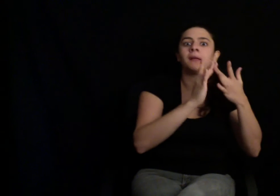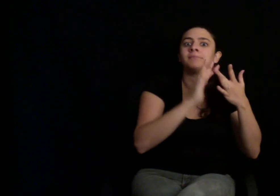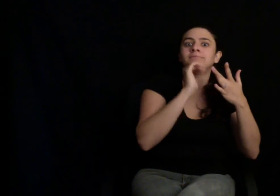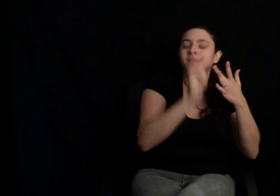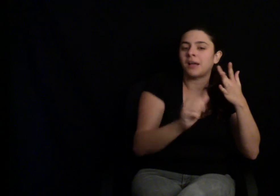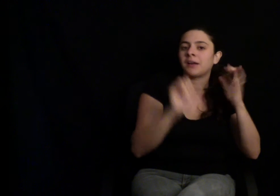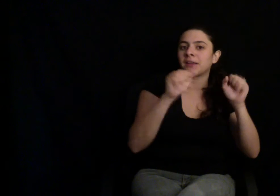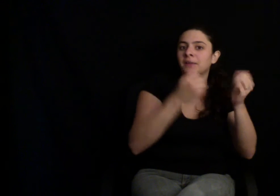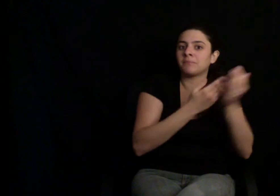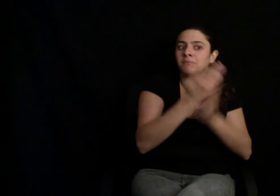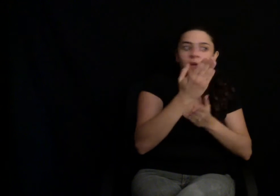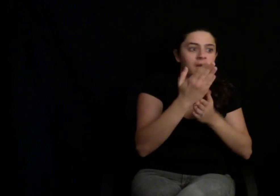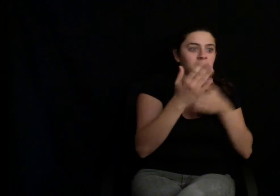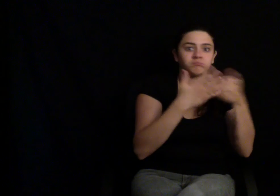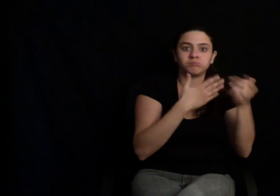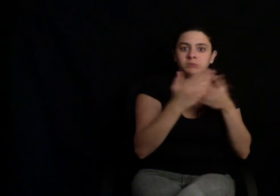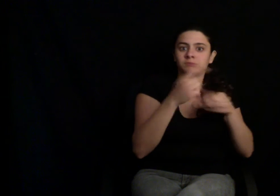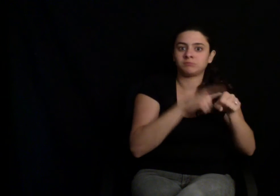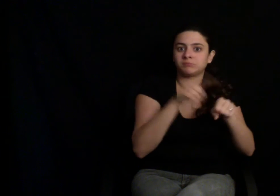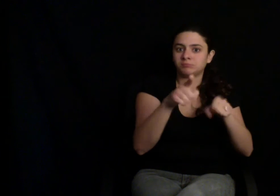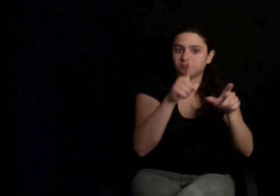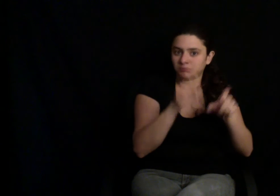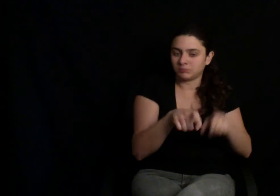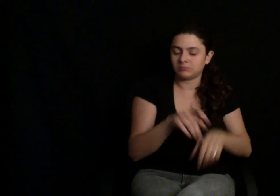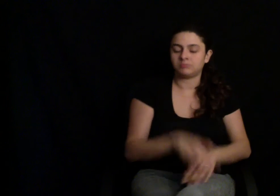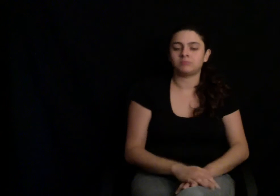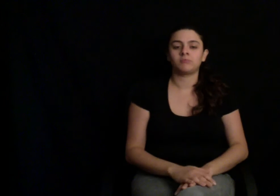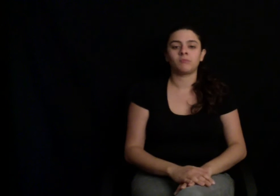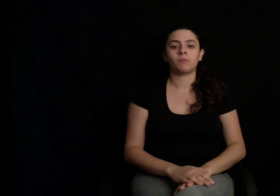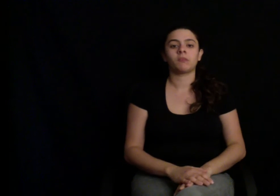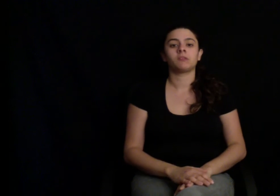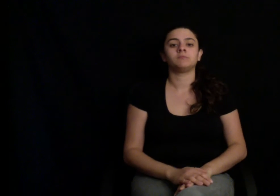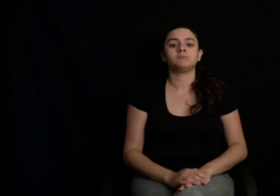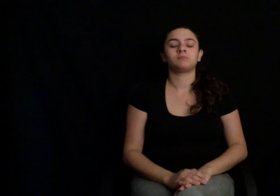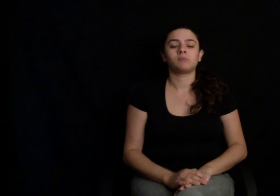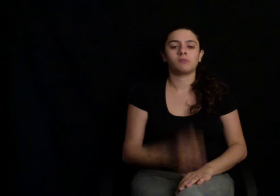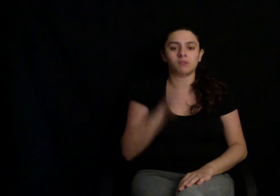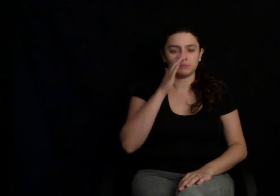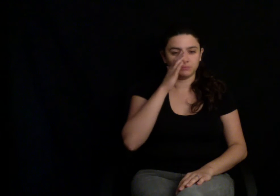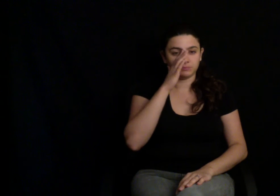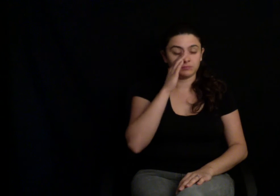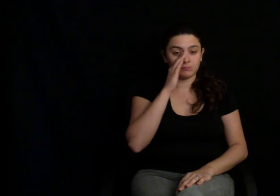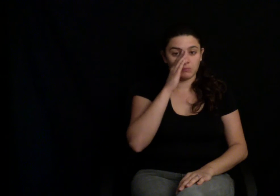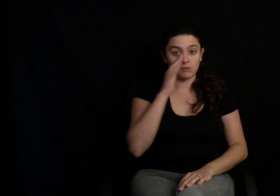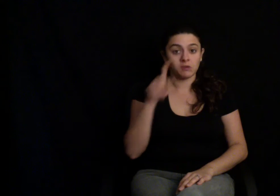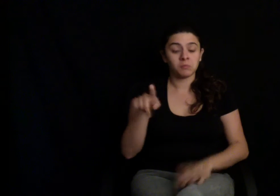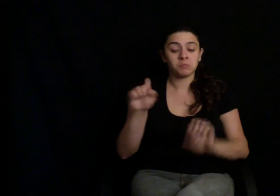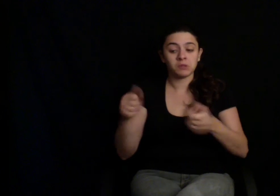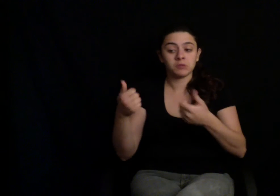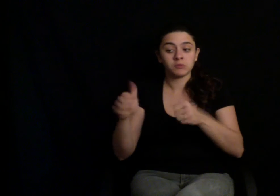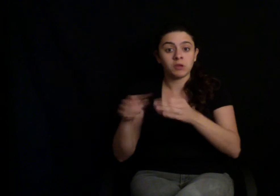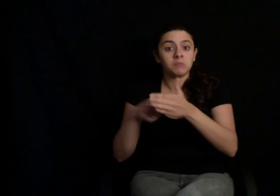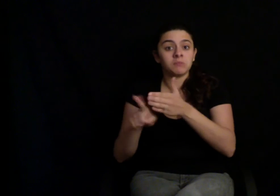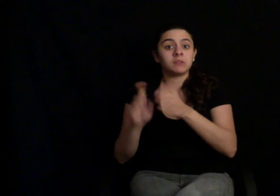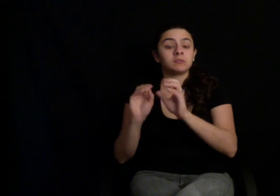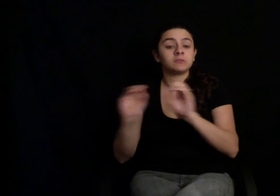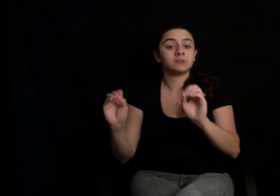now, use my promo code Upvoted for this special offer. You'll get a no-risk trial and a $110 bonus offer, which includes